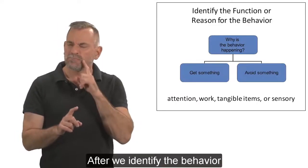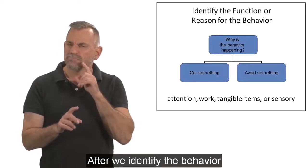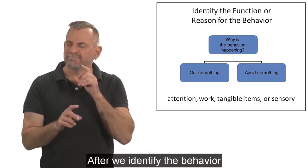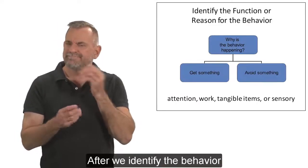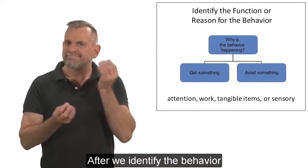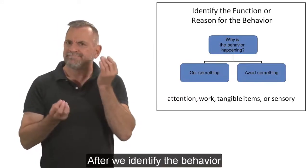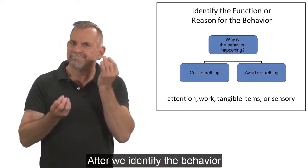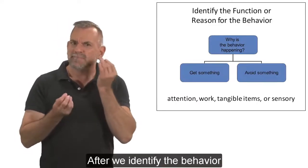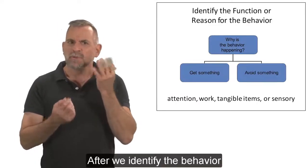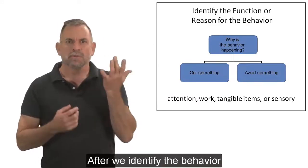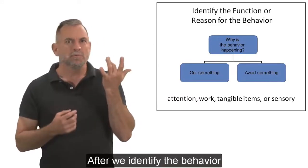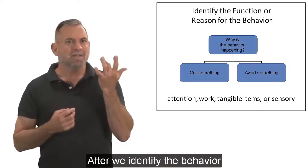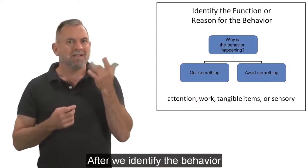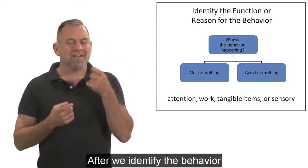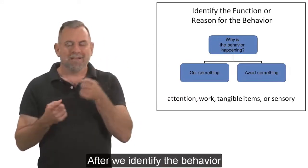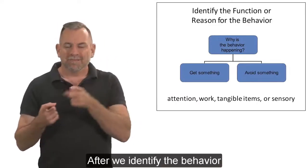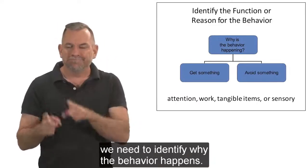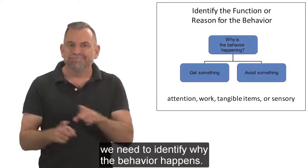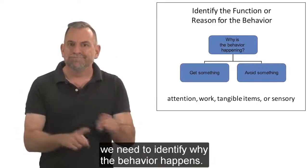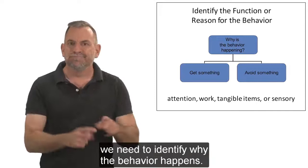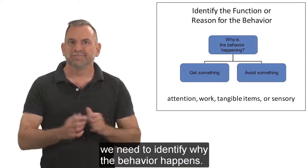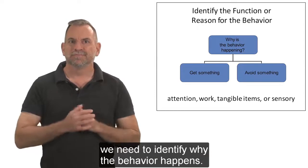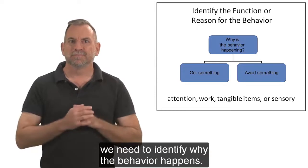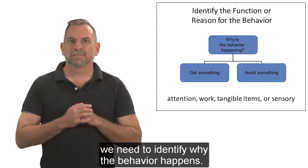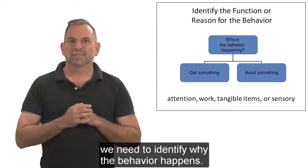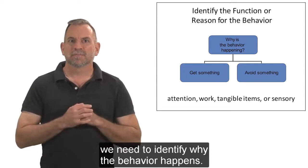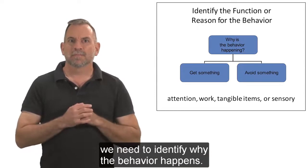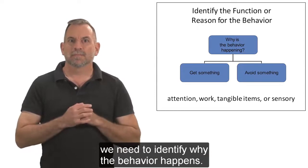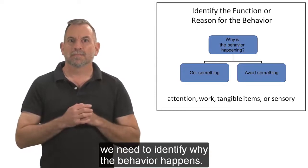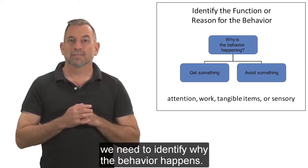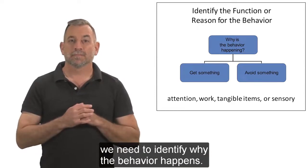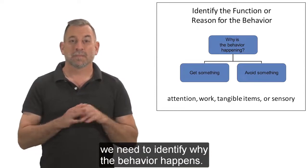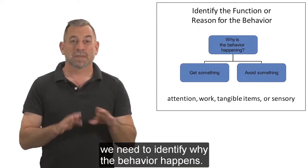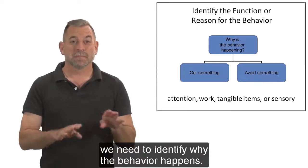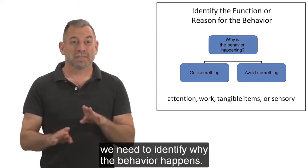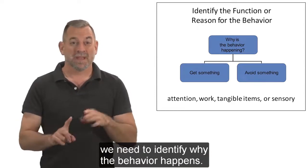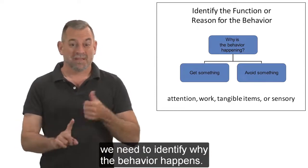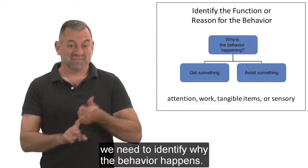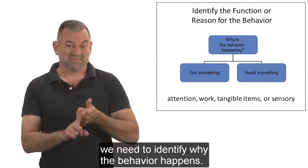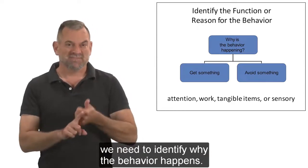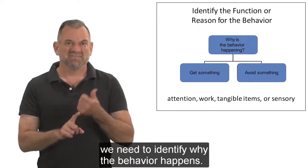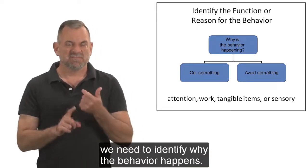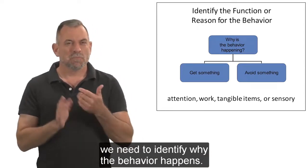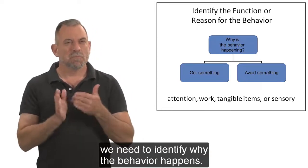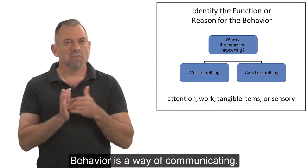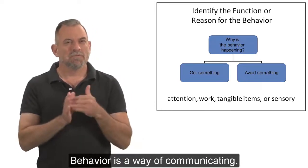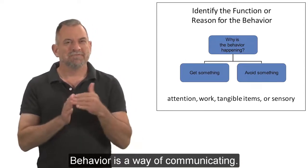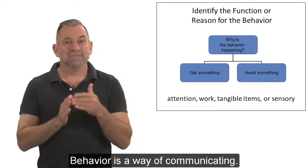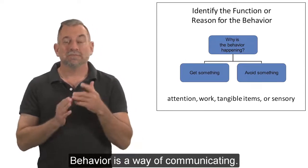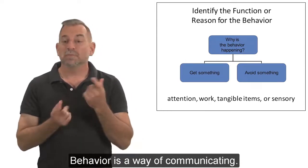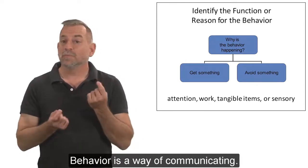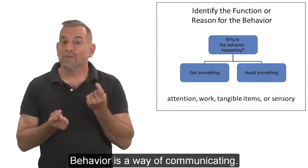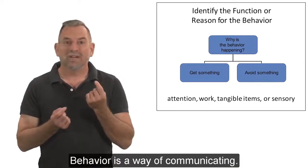After we identify the behavior, we need to identify why the behavior happens. Behavior is a way